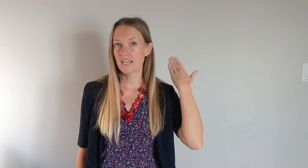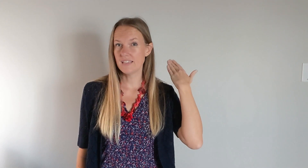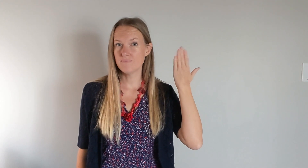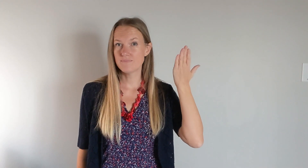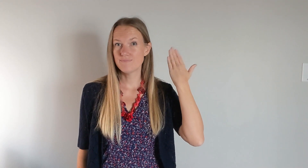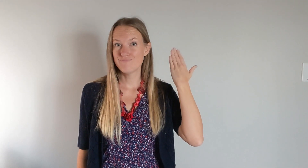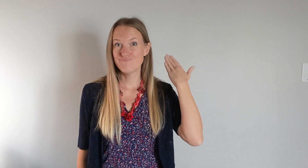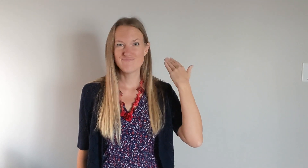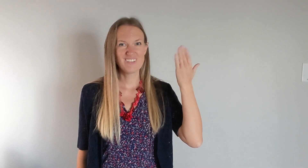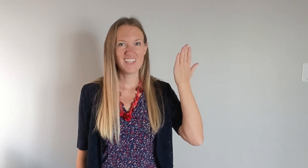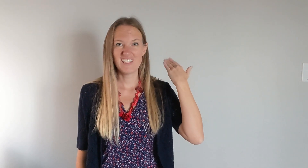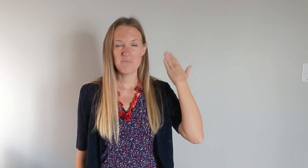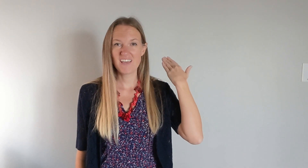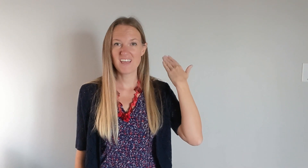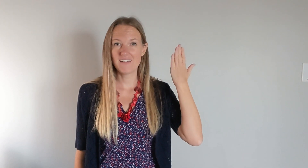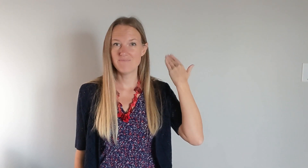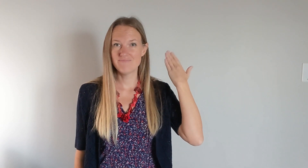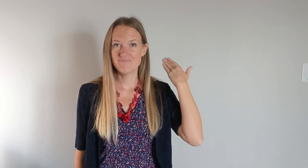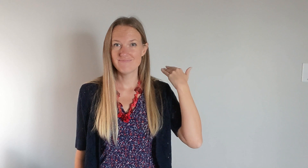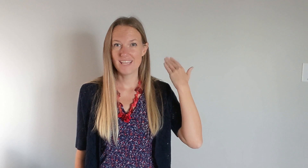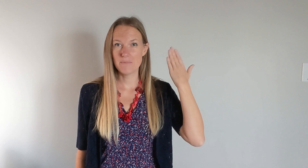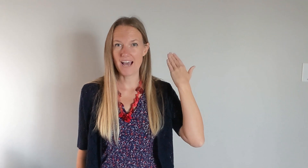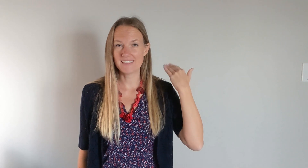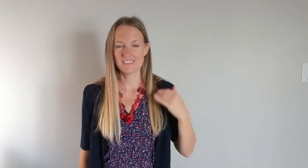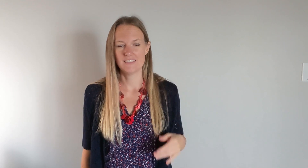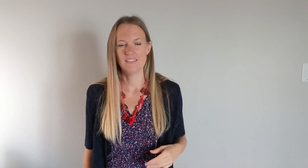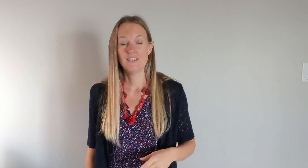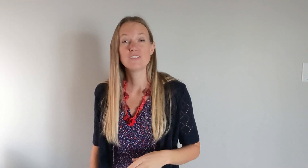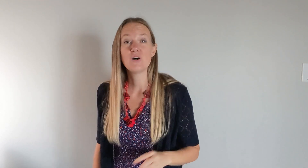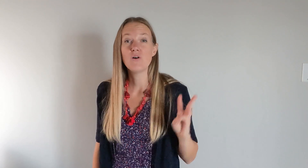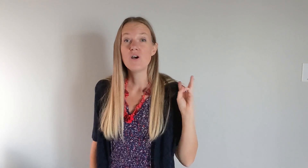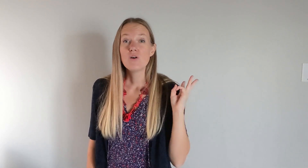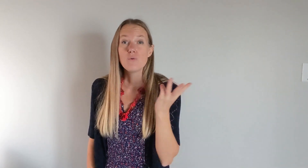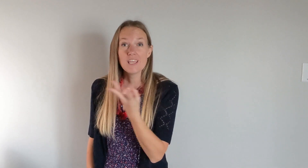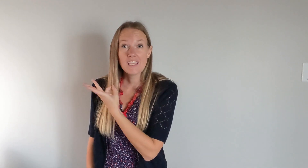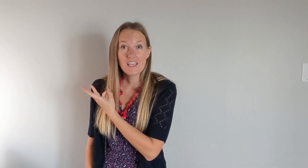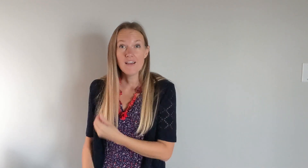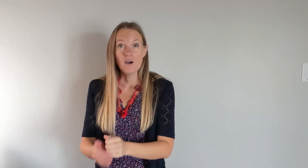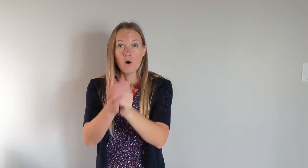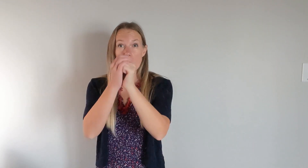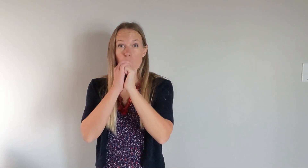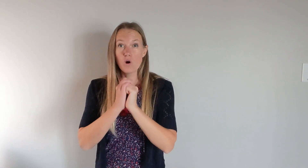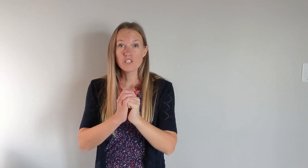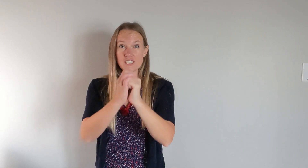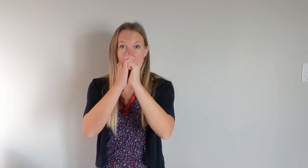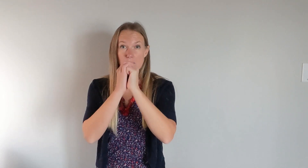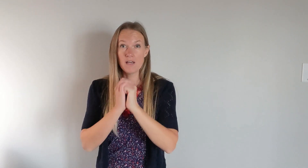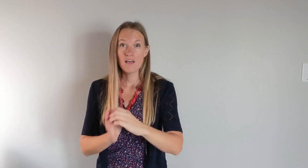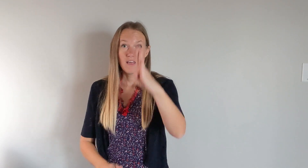Okay? Back then, in the past. So, we worship